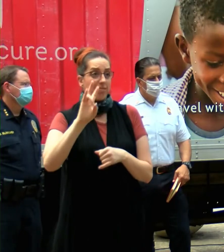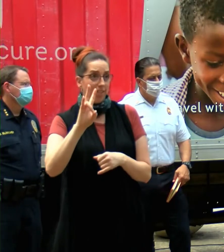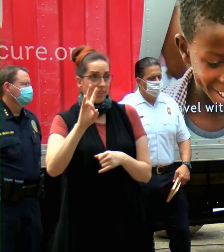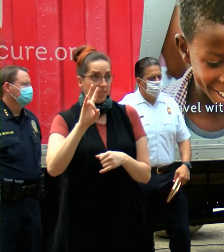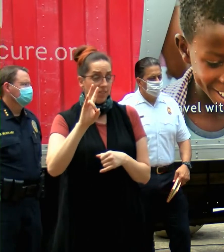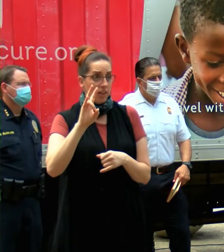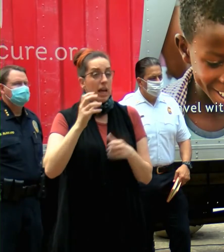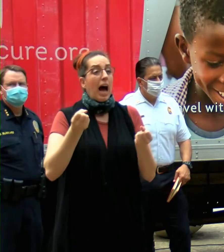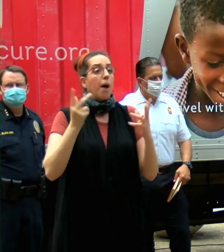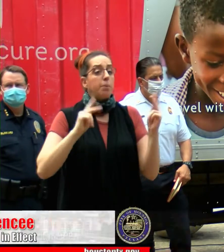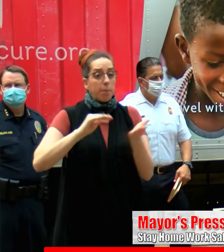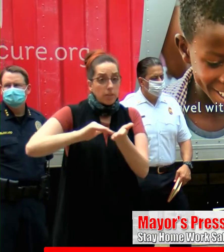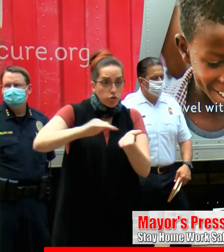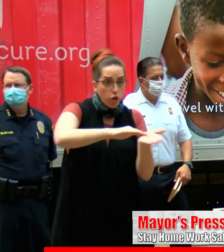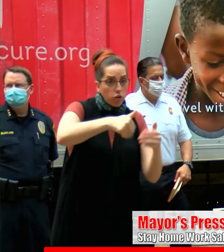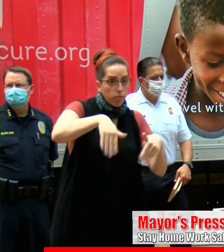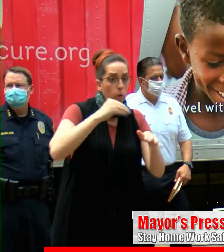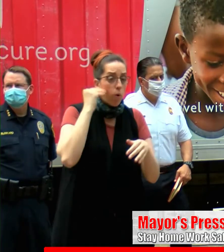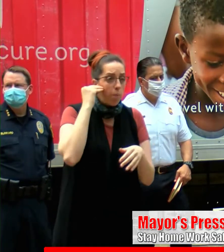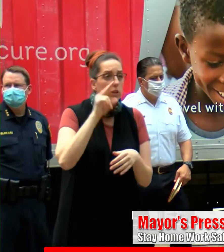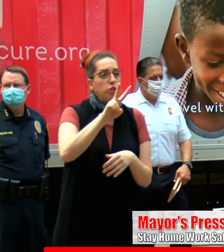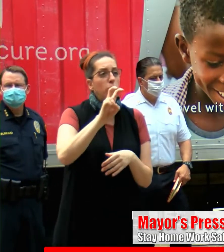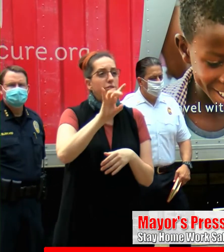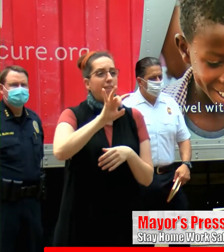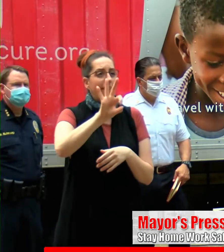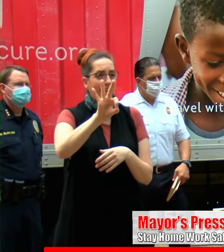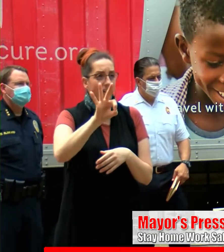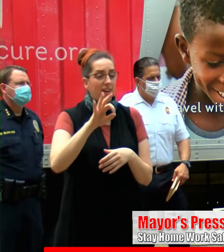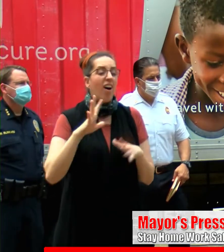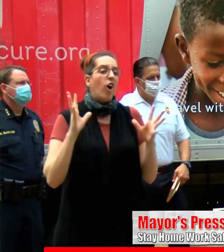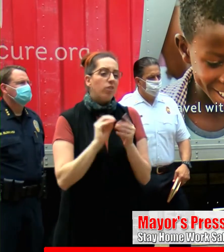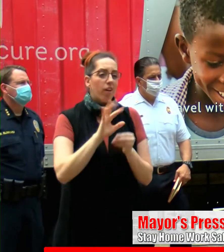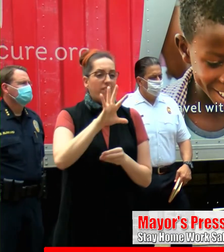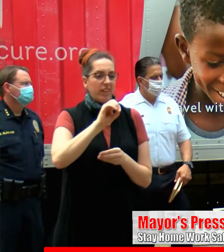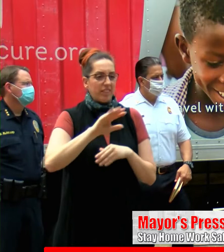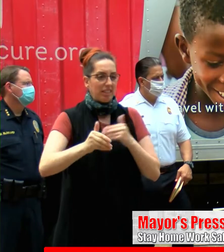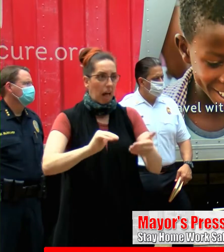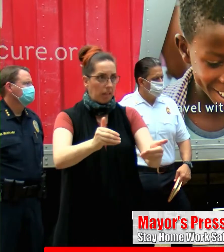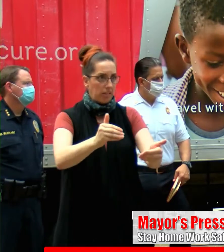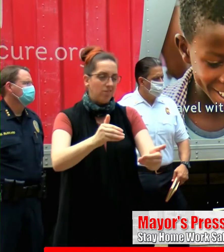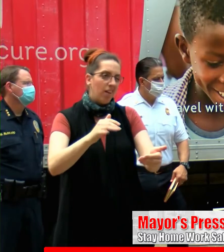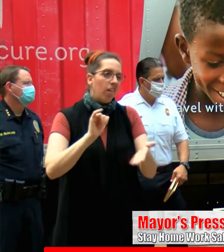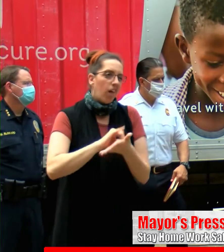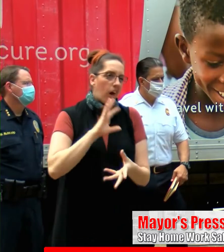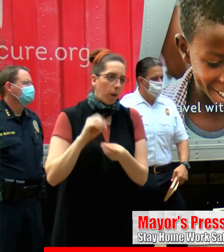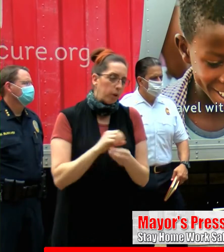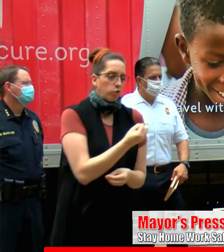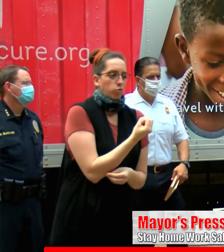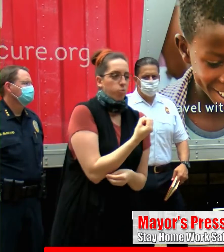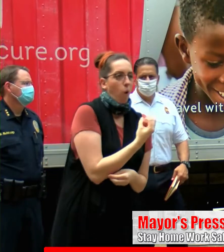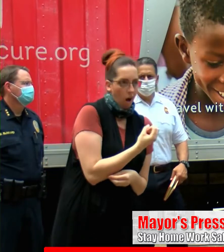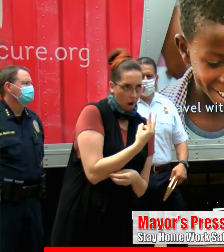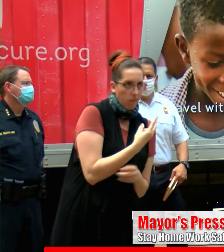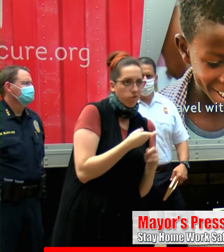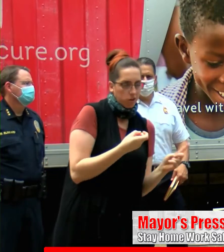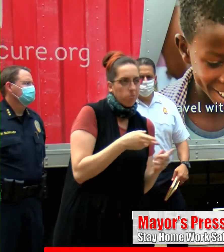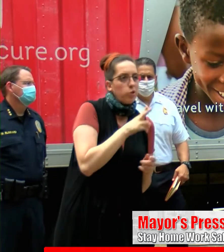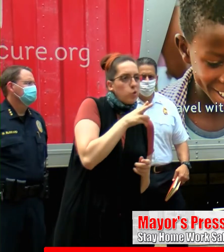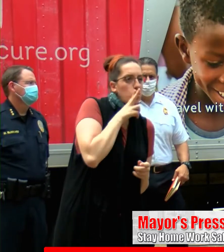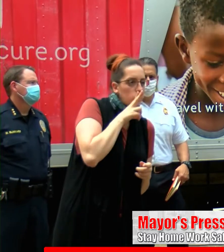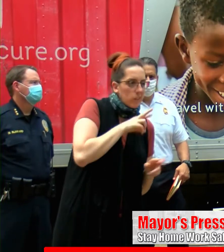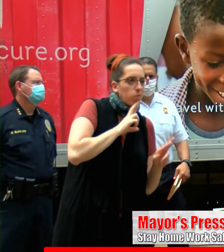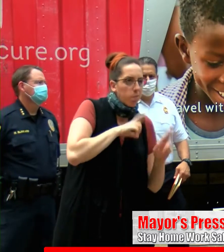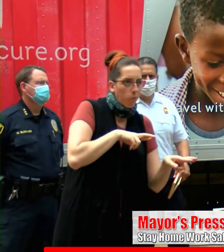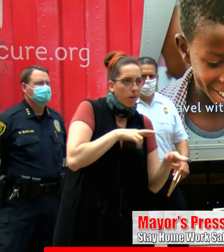that's been discharged up to this point is 289, 50 deaths, and in that number, 12 are coming from the city of Houston that's being